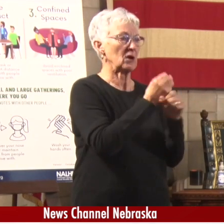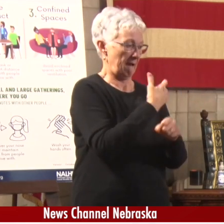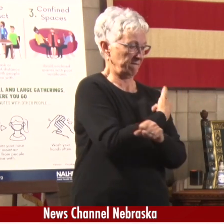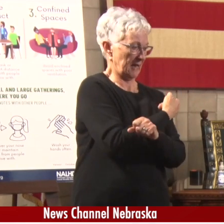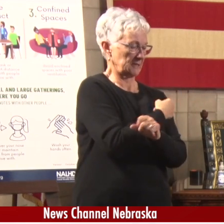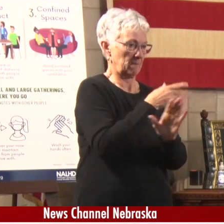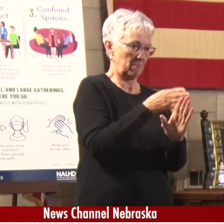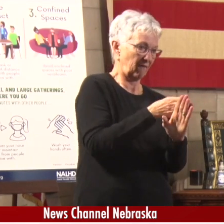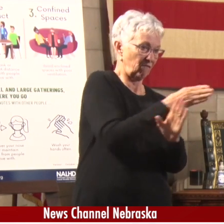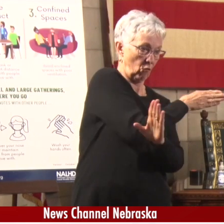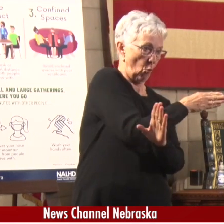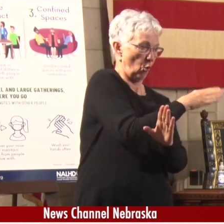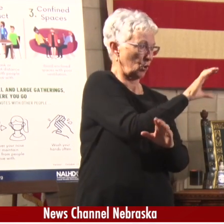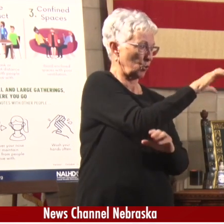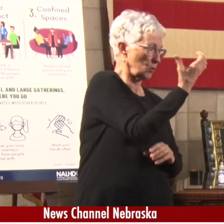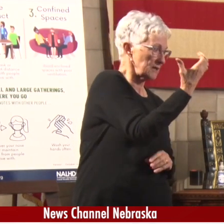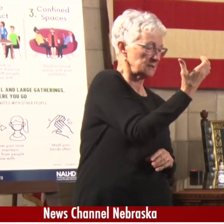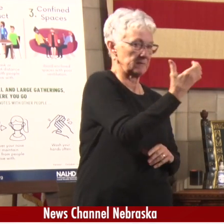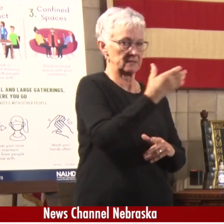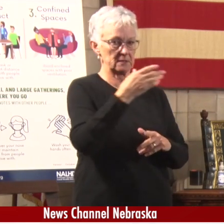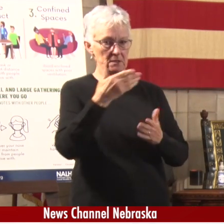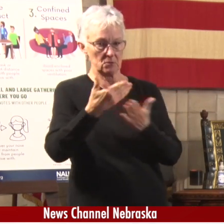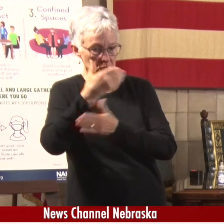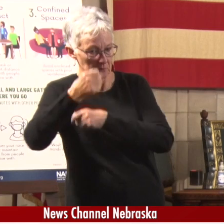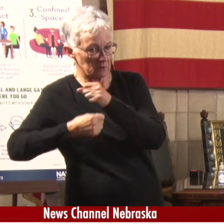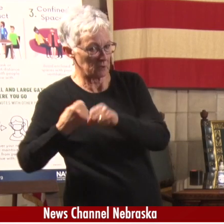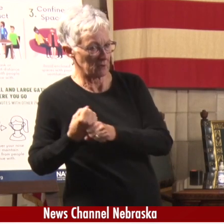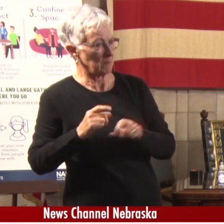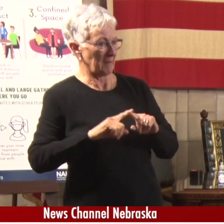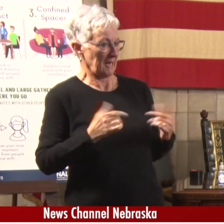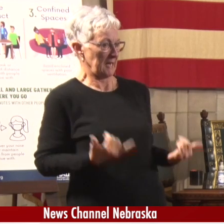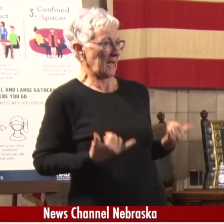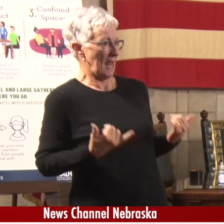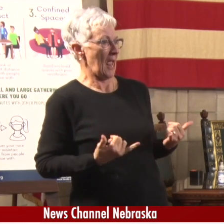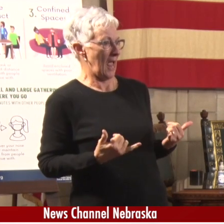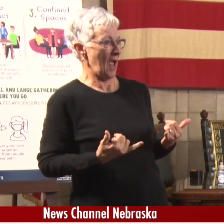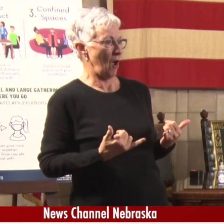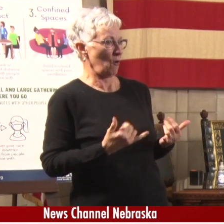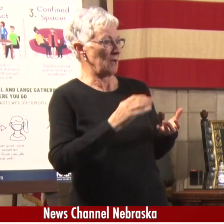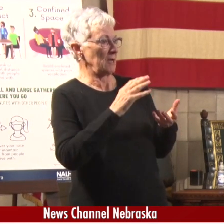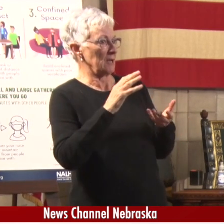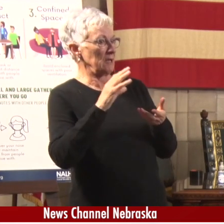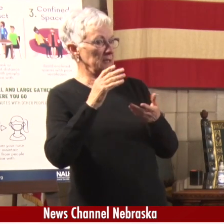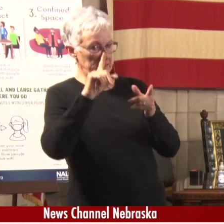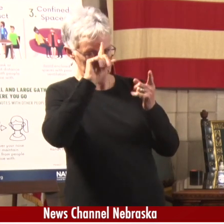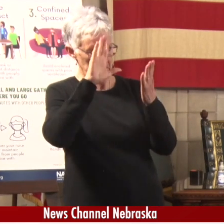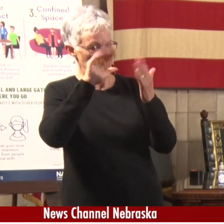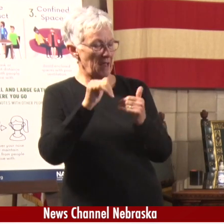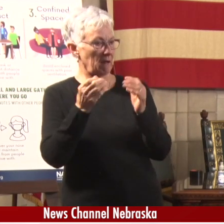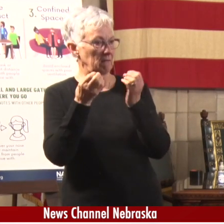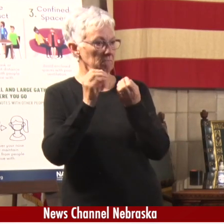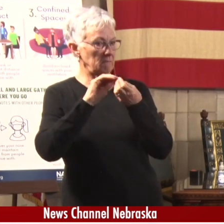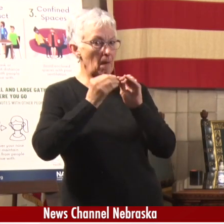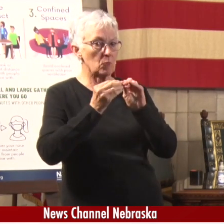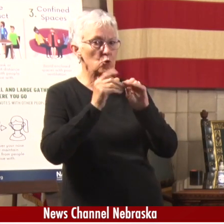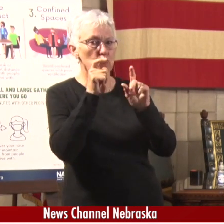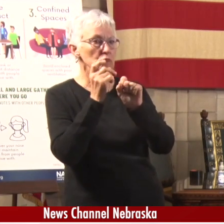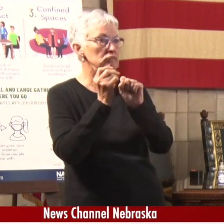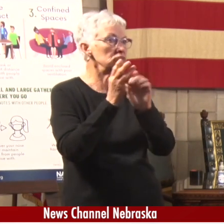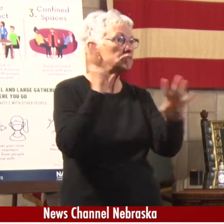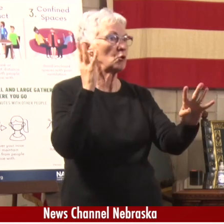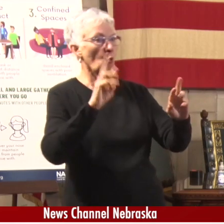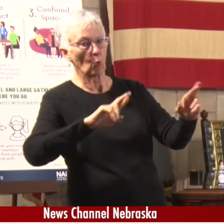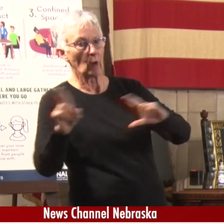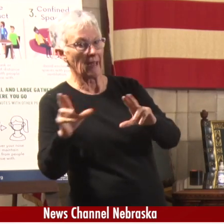going to be very big. So I think people just need to be patient here. And as Angie was pointing out, when you're talking about healthcare workers or long-term care workers, you have to phase this